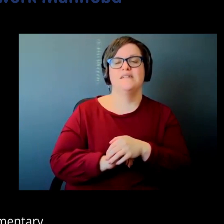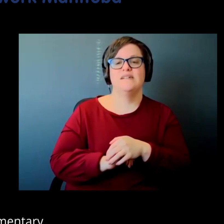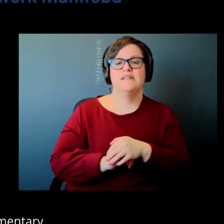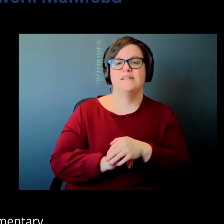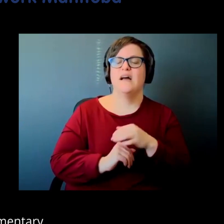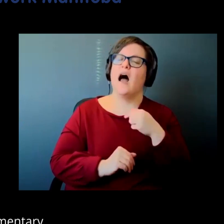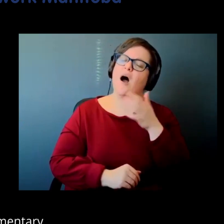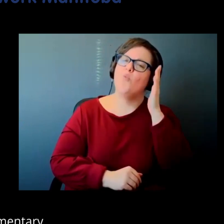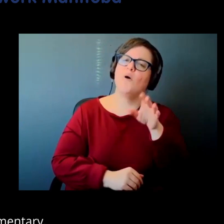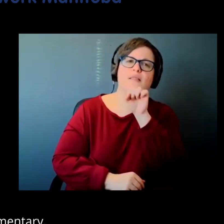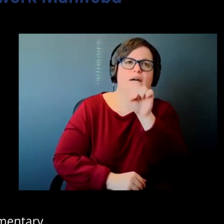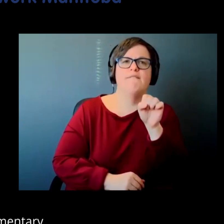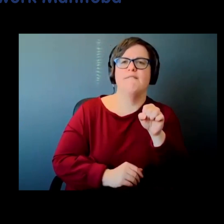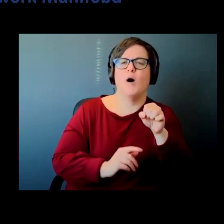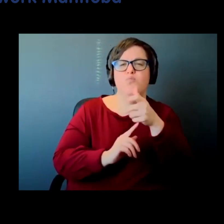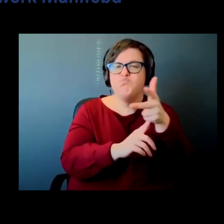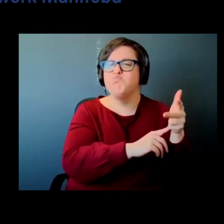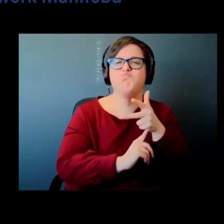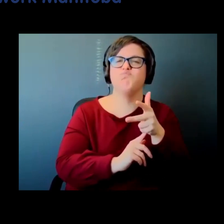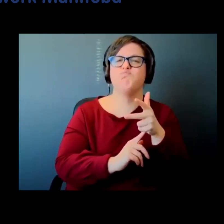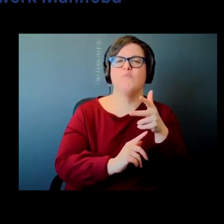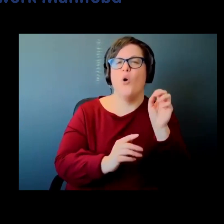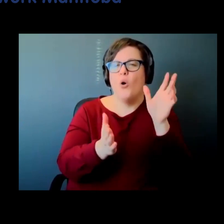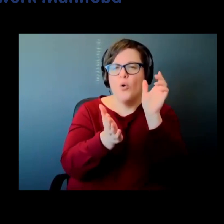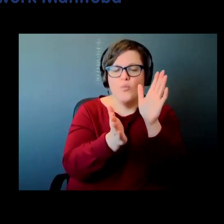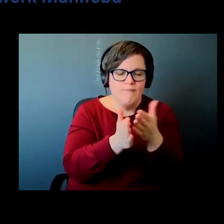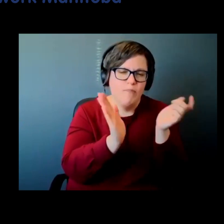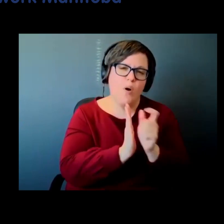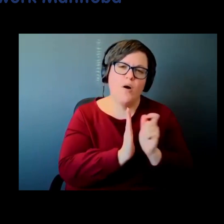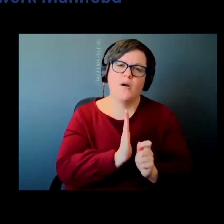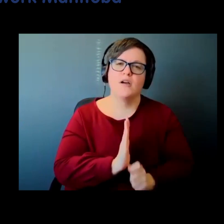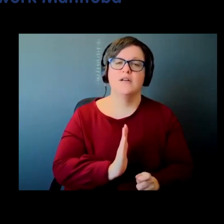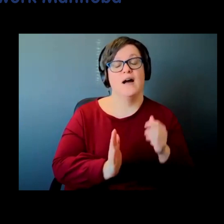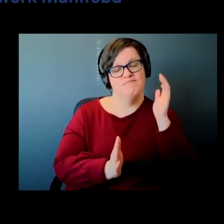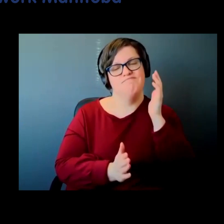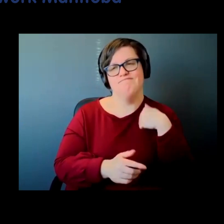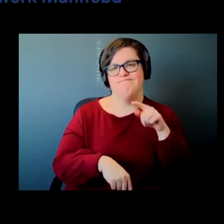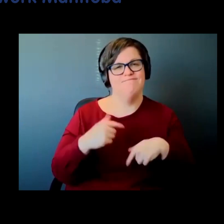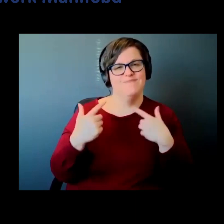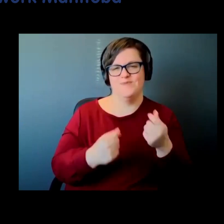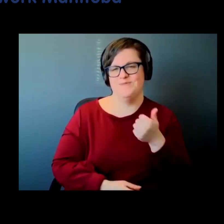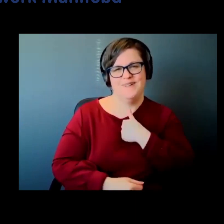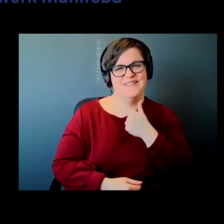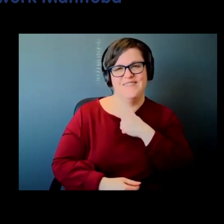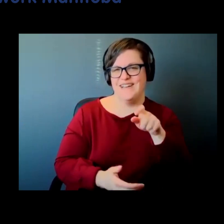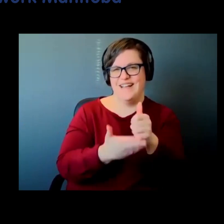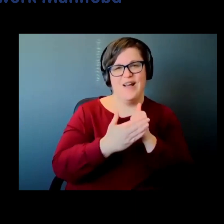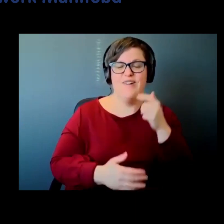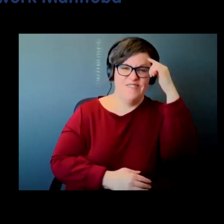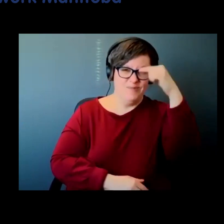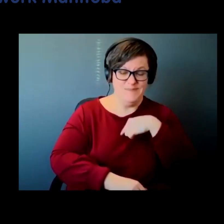a documentary, write a book, do a movie, but I need help with that. It's a challenge being on the